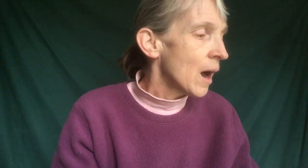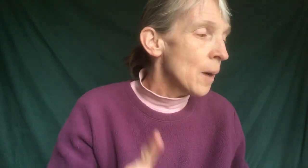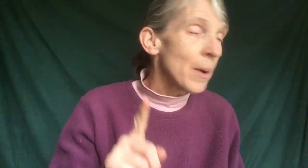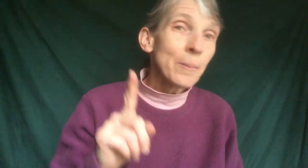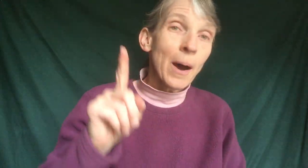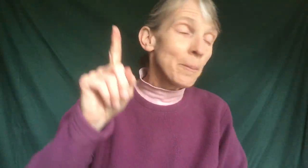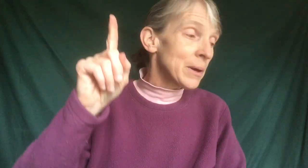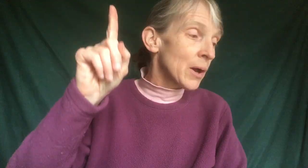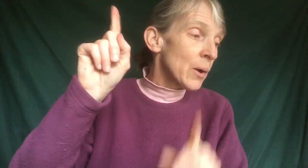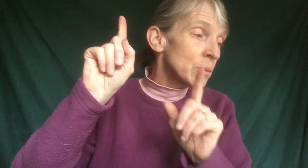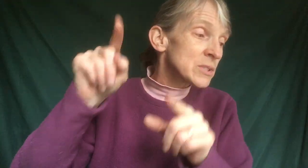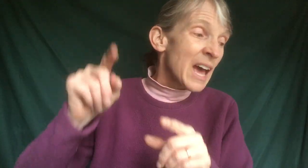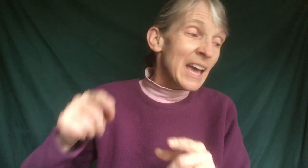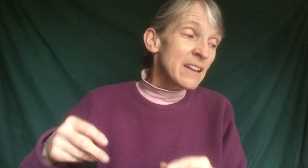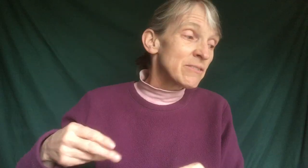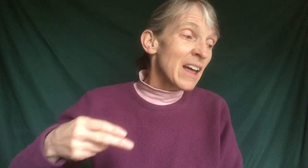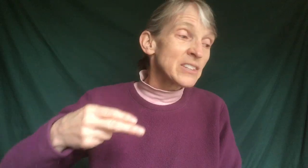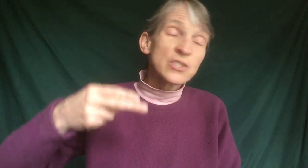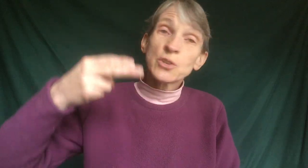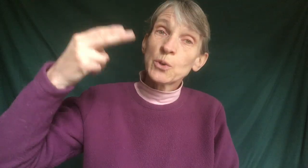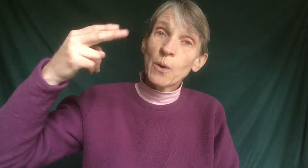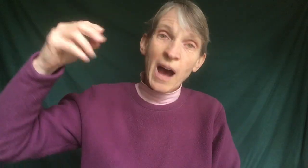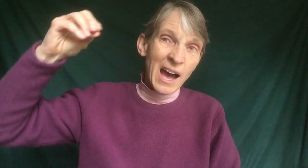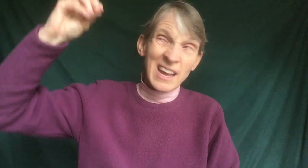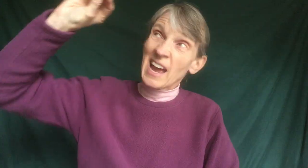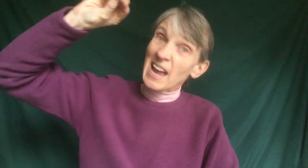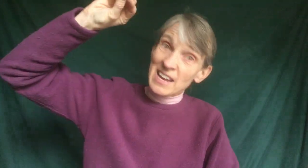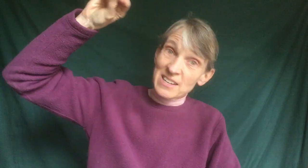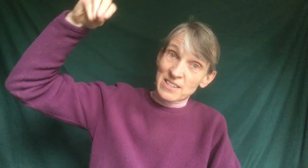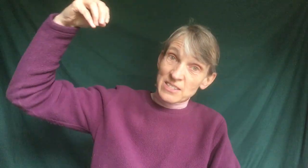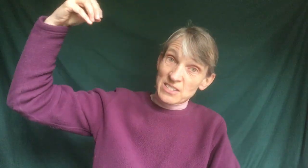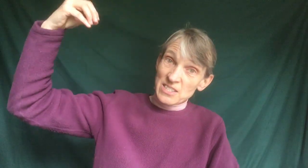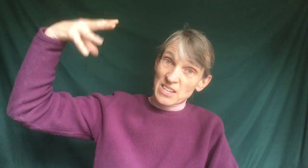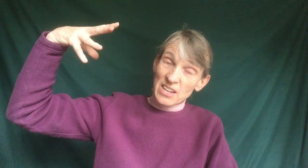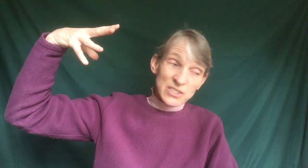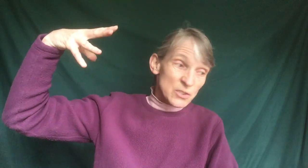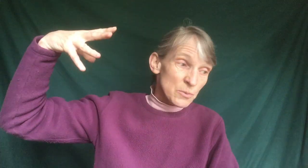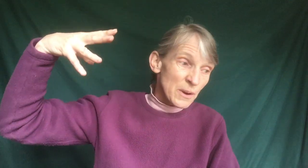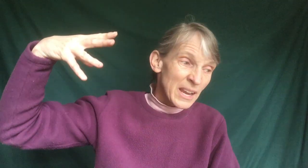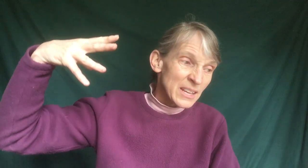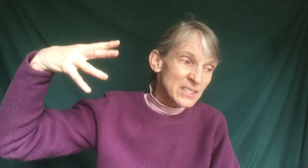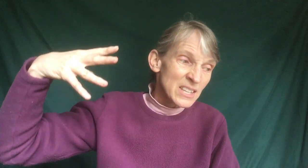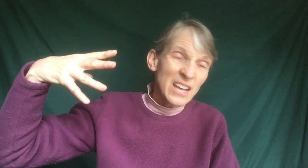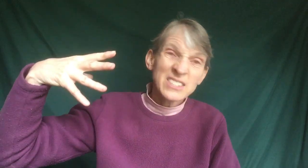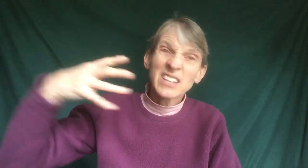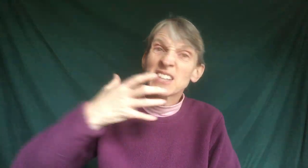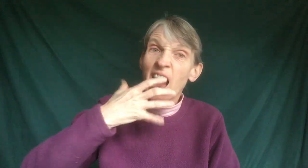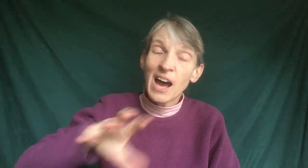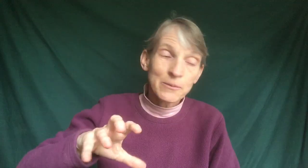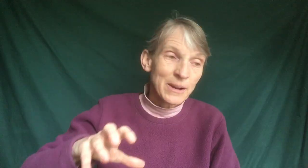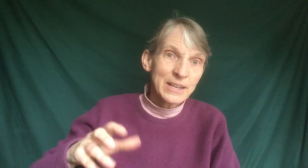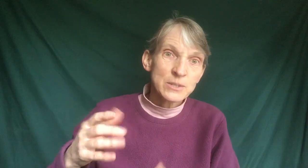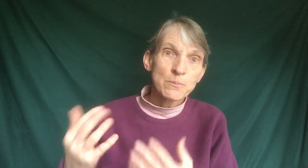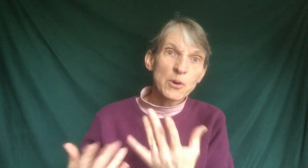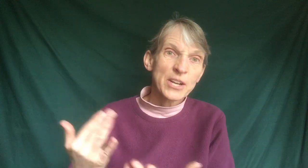Up, up, up it goes. It flies too high, and the sun's hot rays burn it